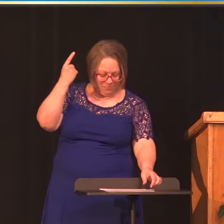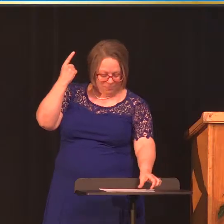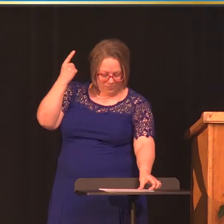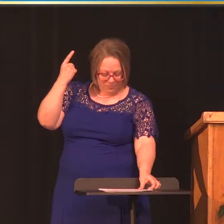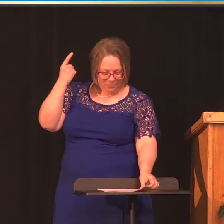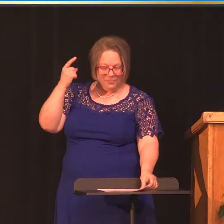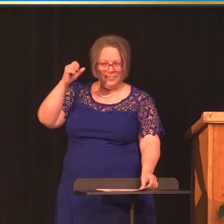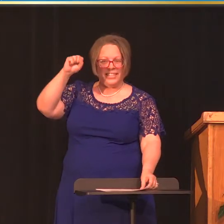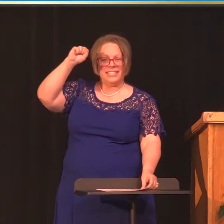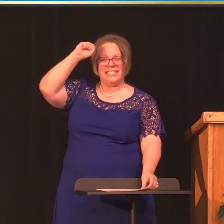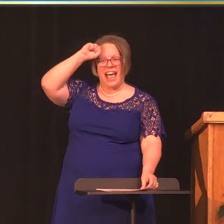First,